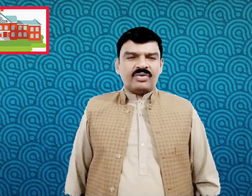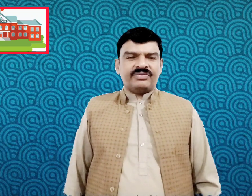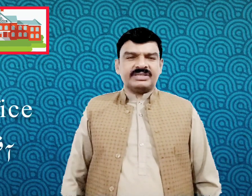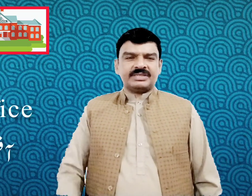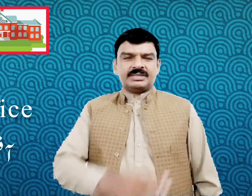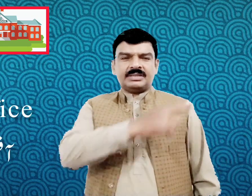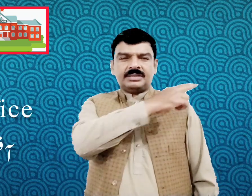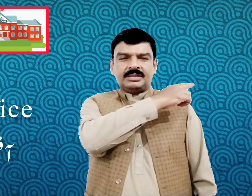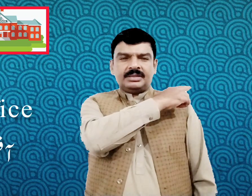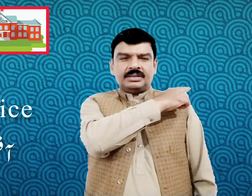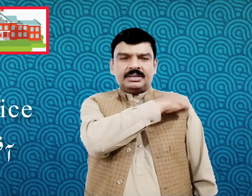office,